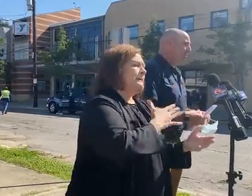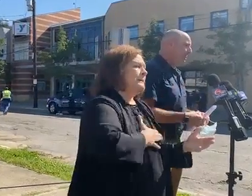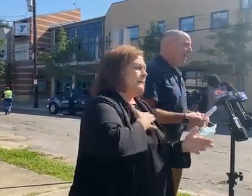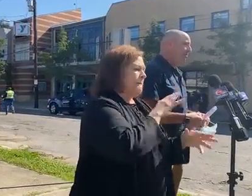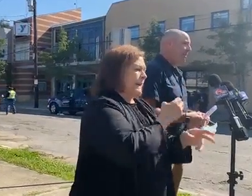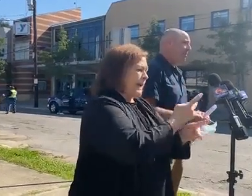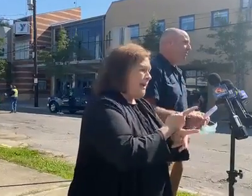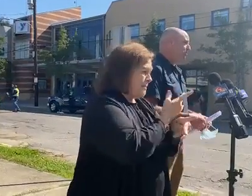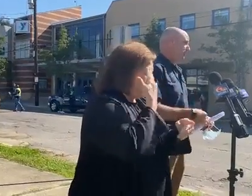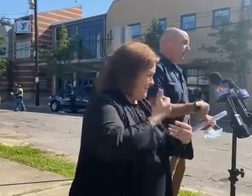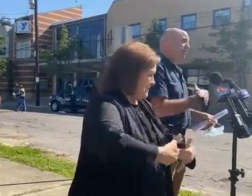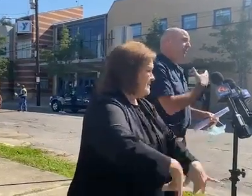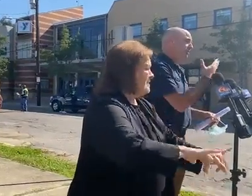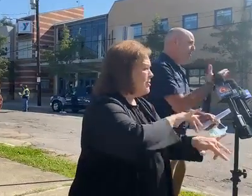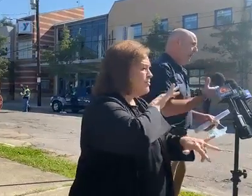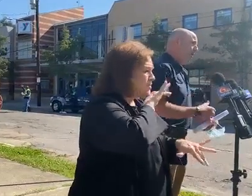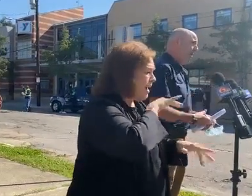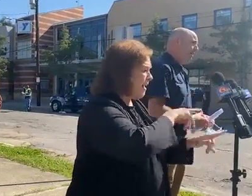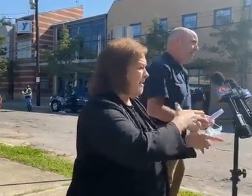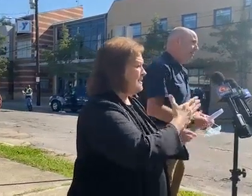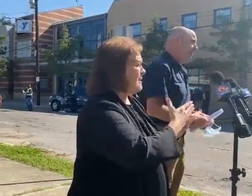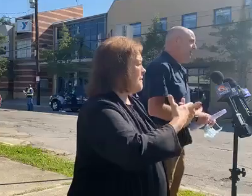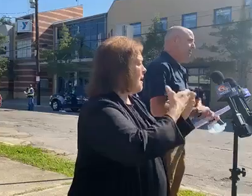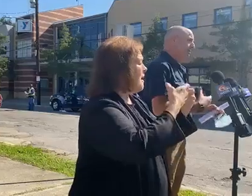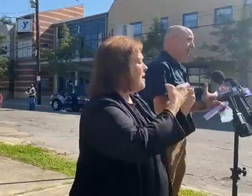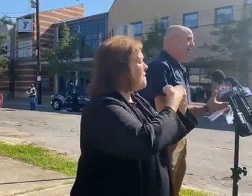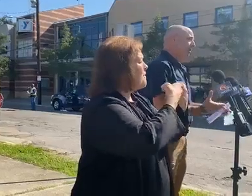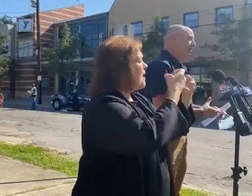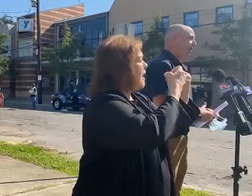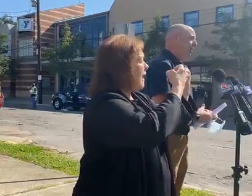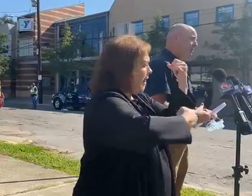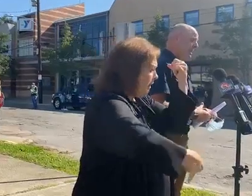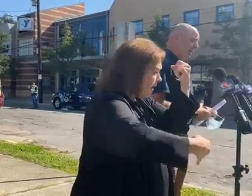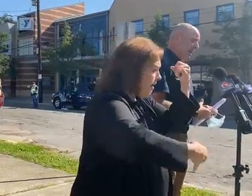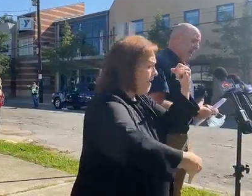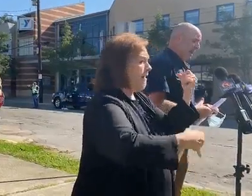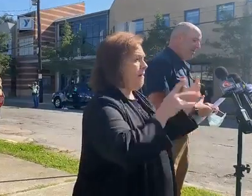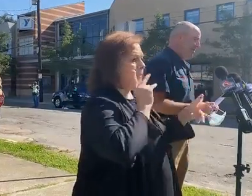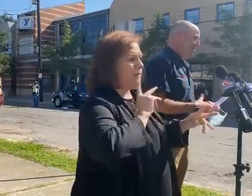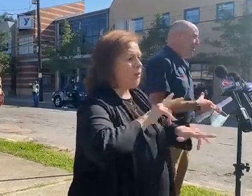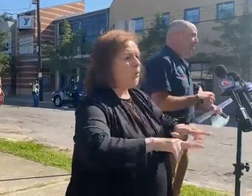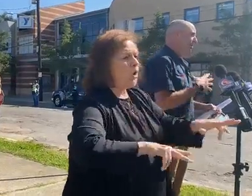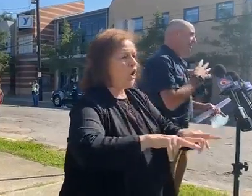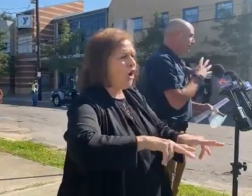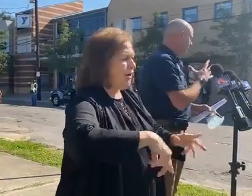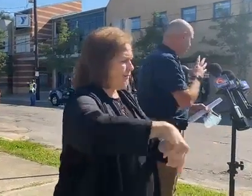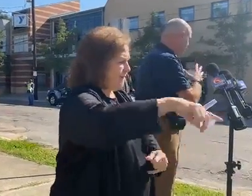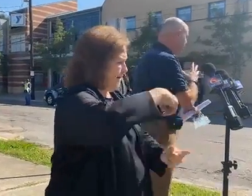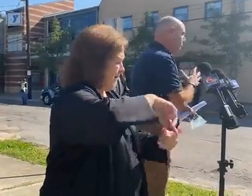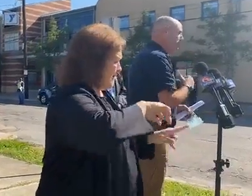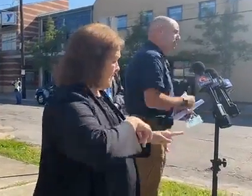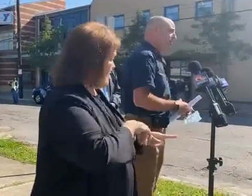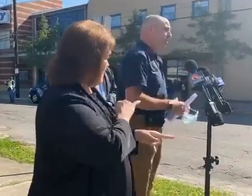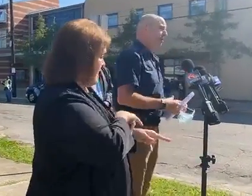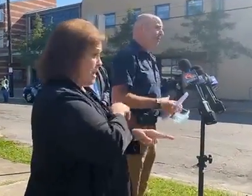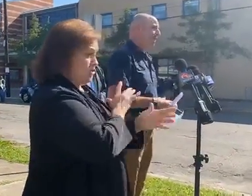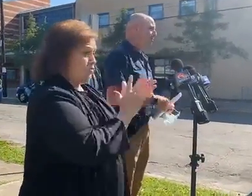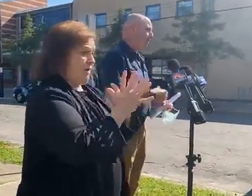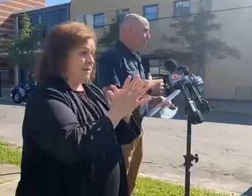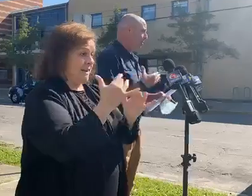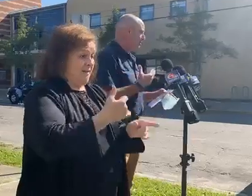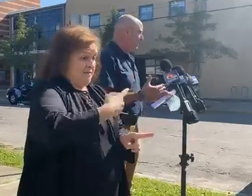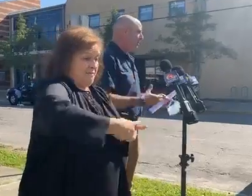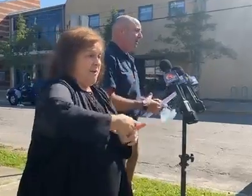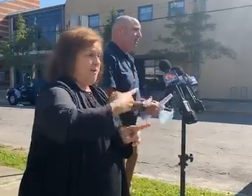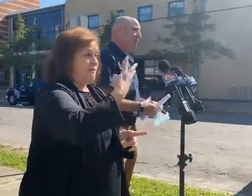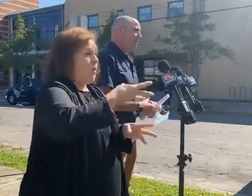There's debris out there. There's potentially still power lines out there if people are walking around. And, the traffic situation with four-way stops,